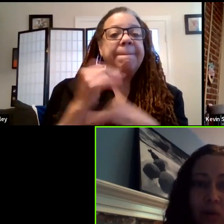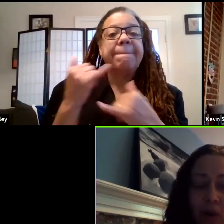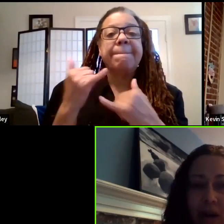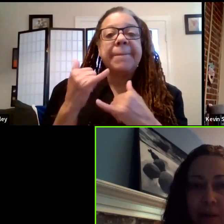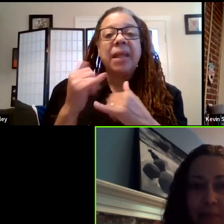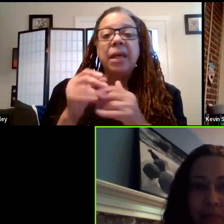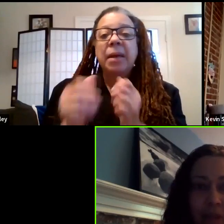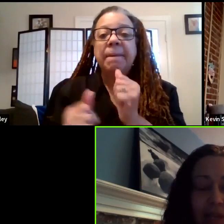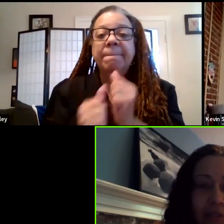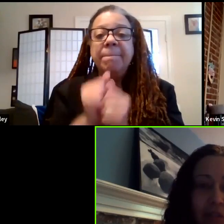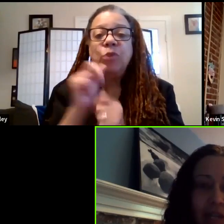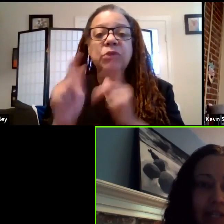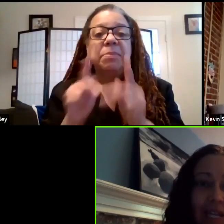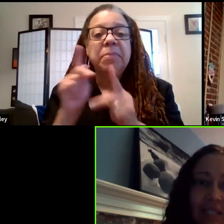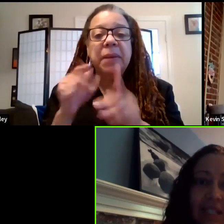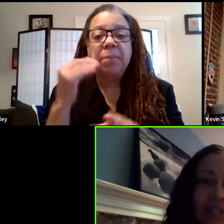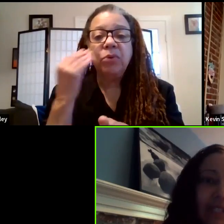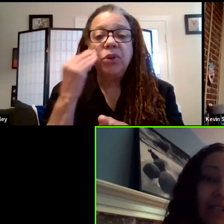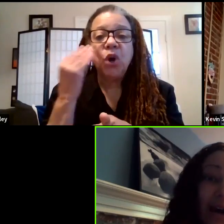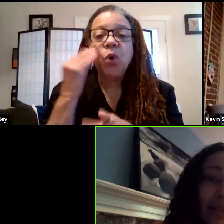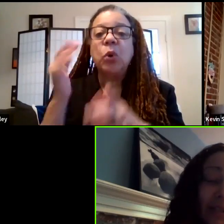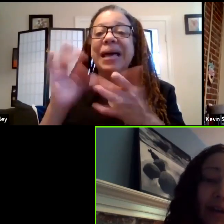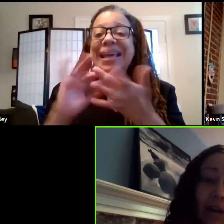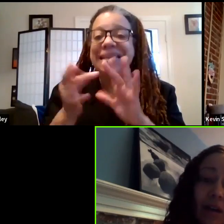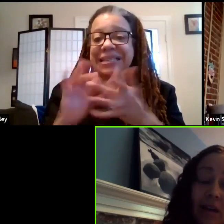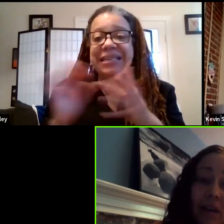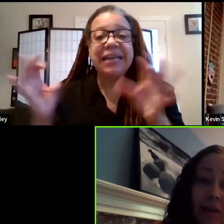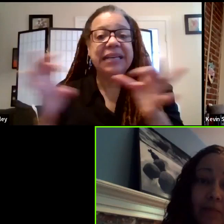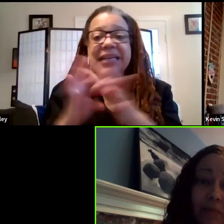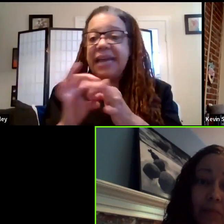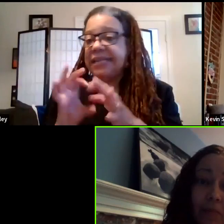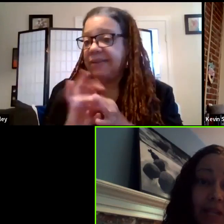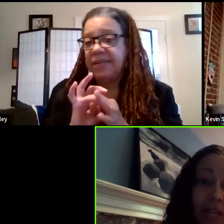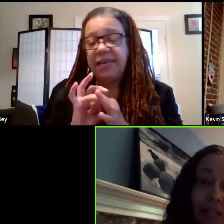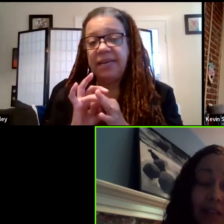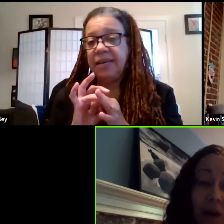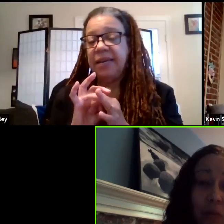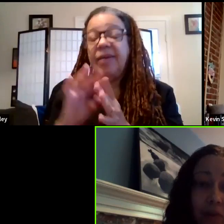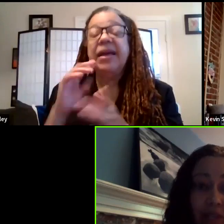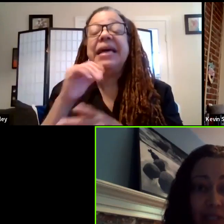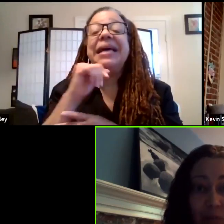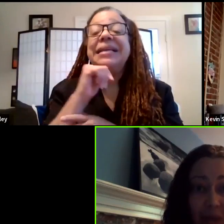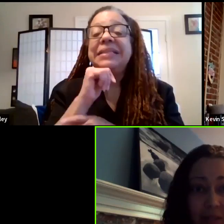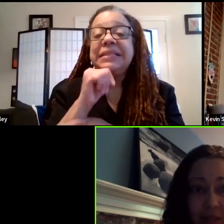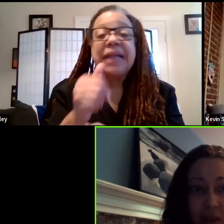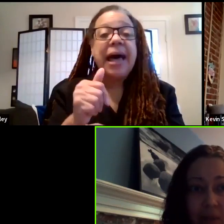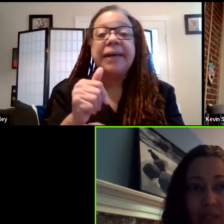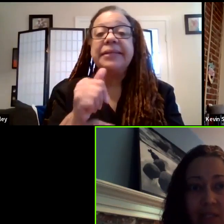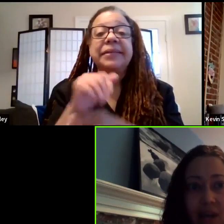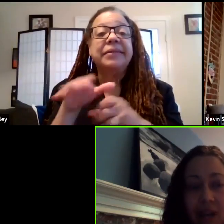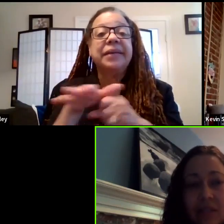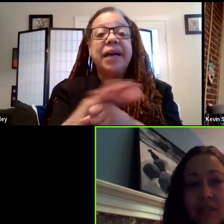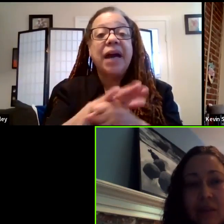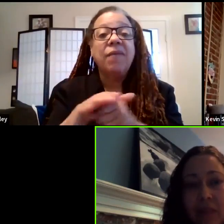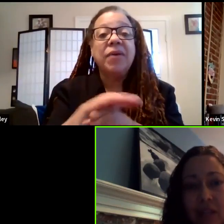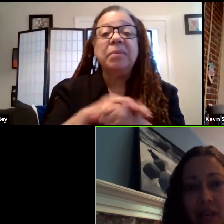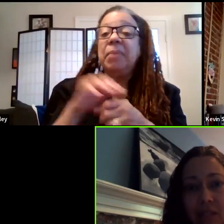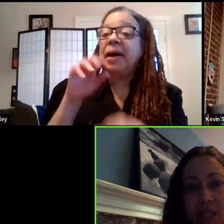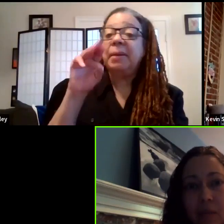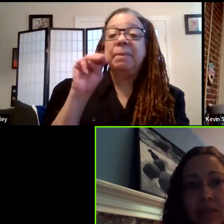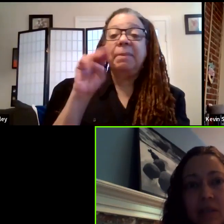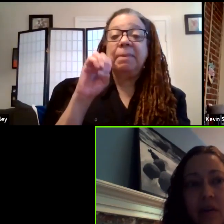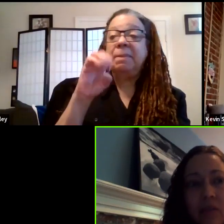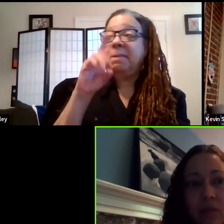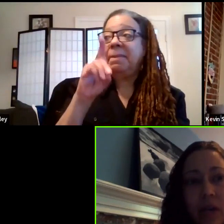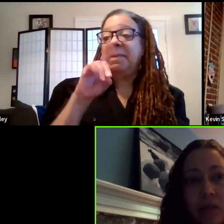most know, internet connectivity is not a Medicaid allowable expense. It is not something